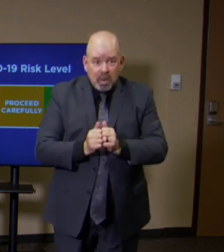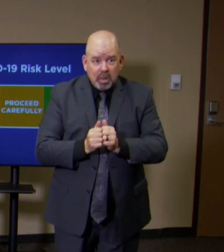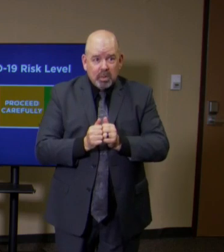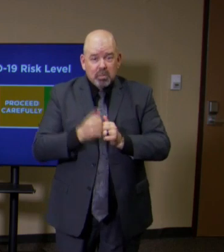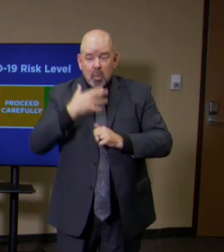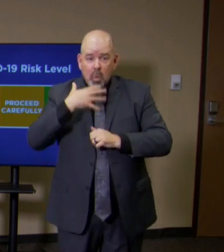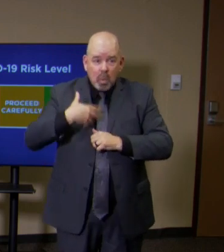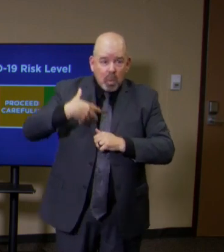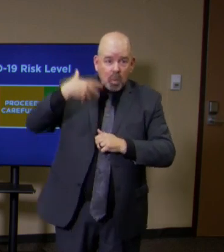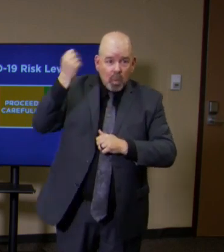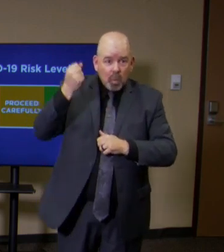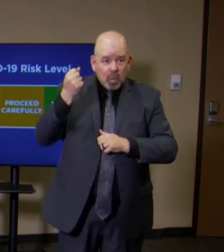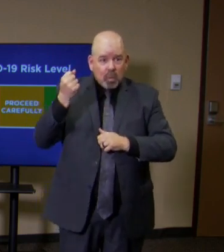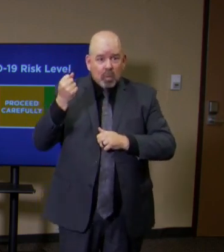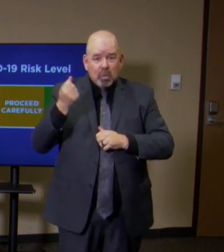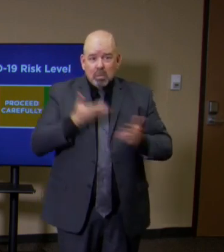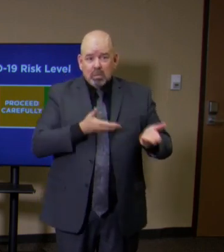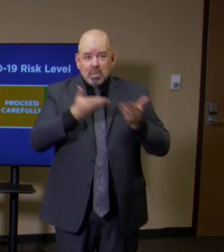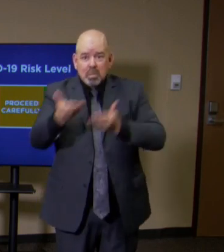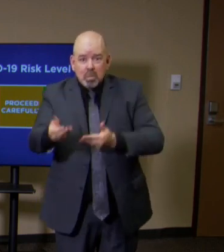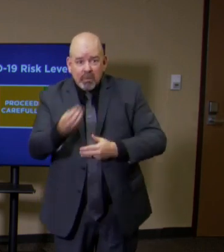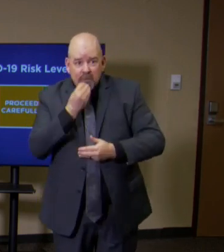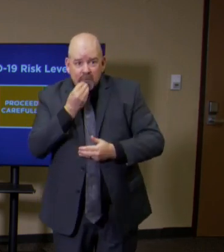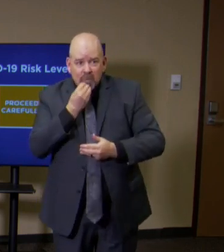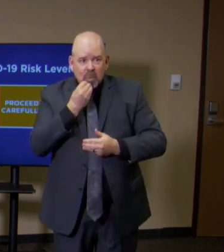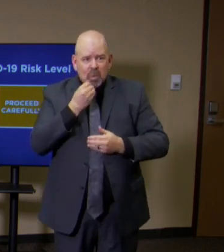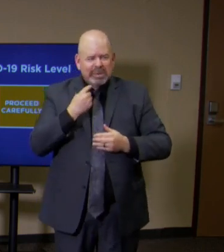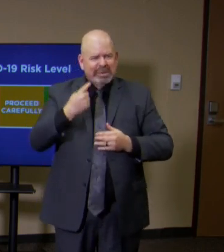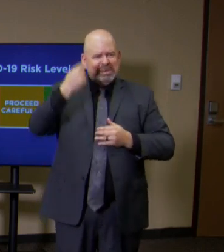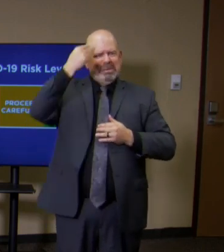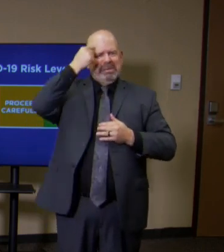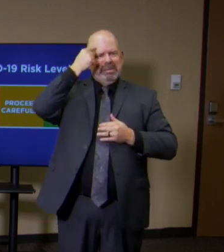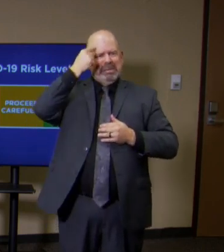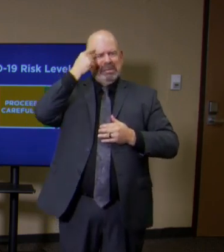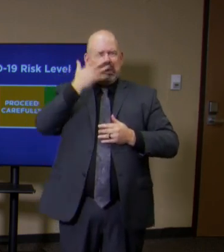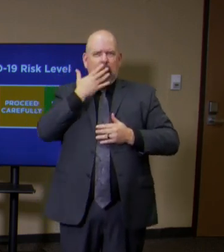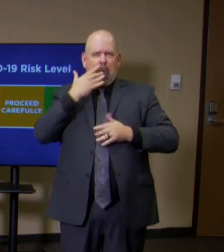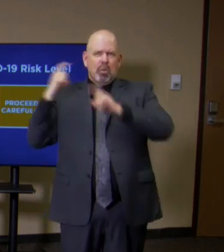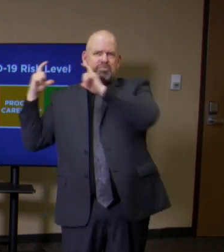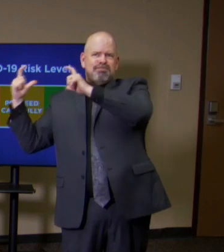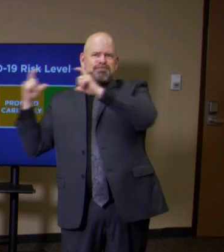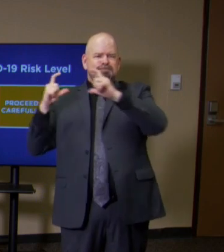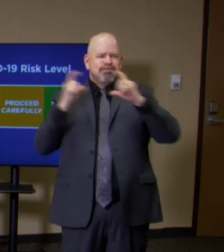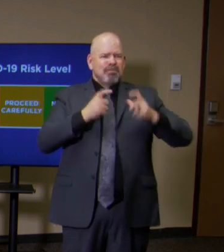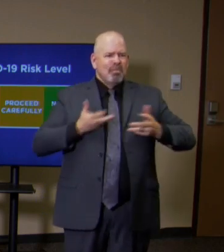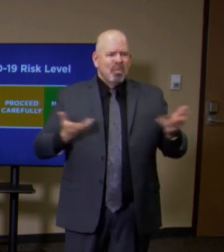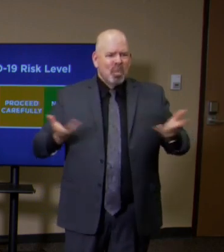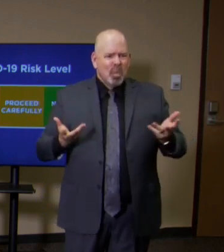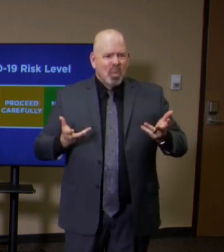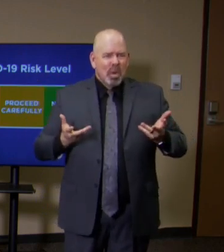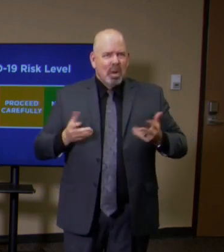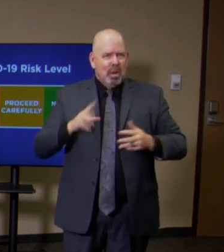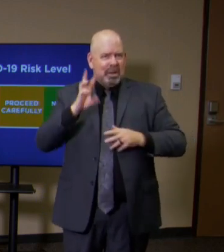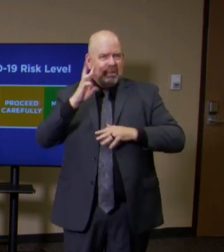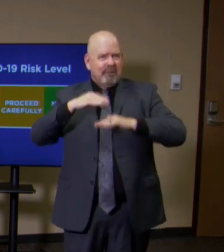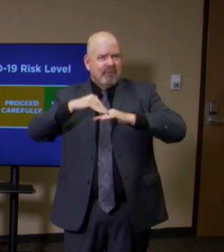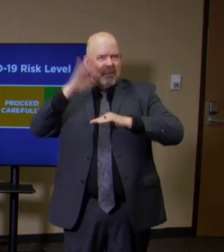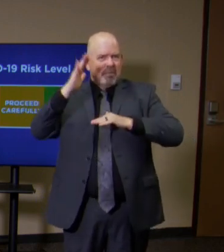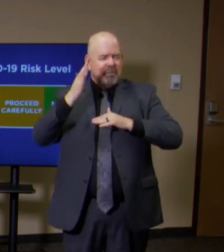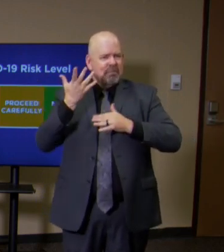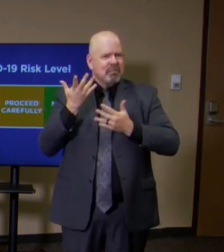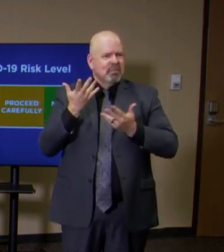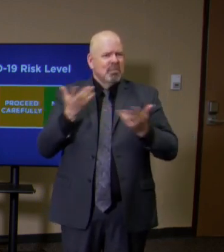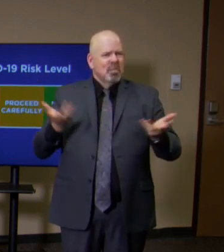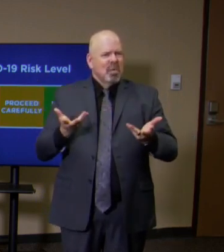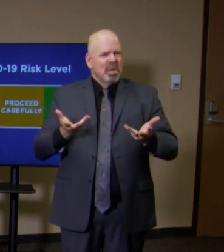according to the doctors, want to treat that color chart as if you are over 65, because you don't want to take anything back